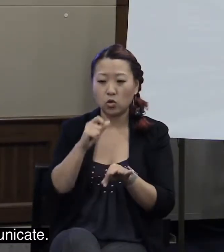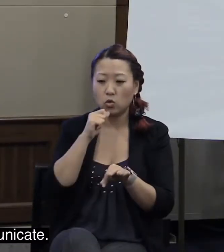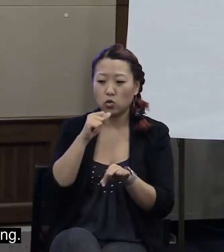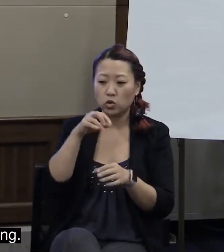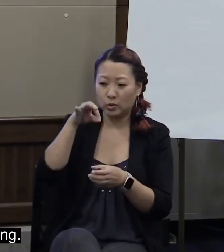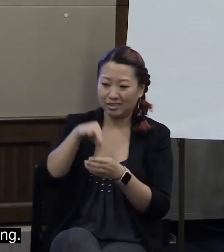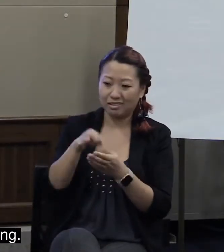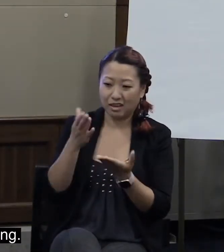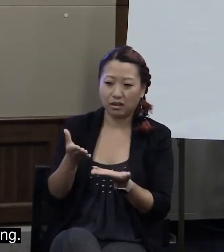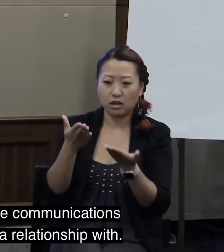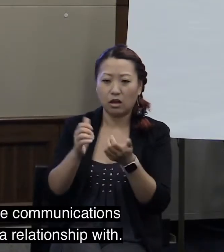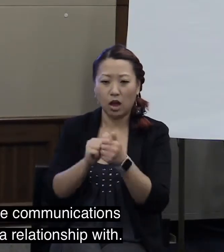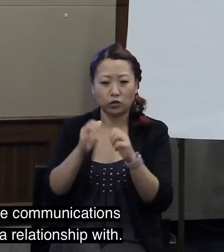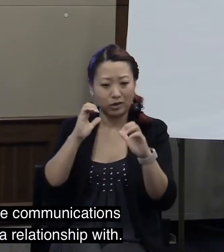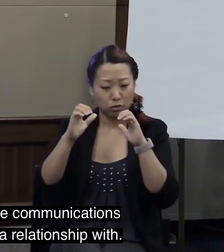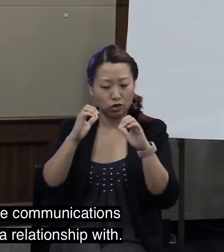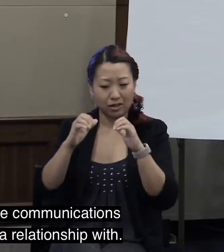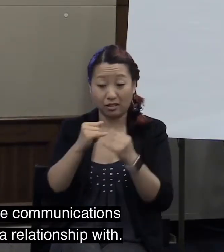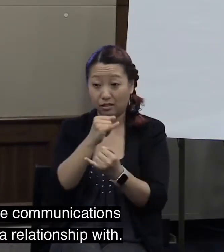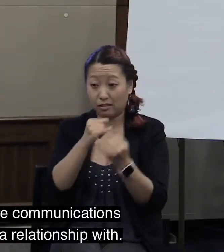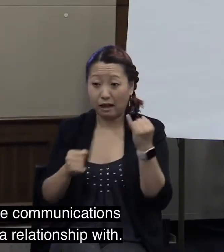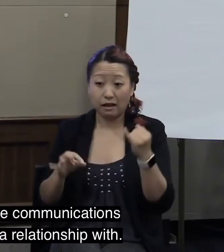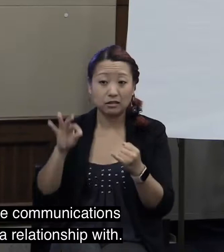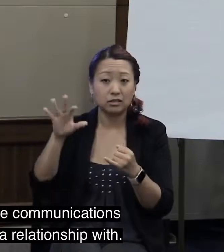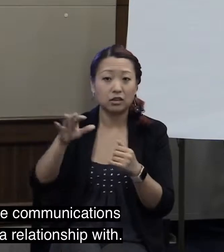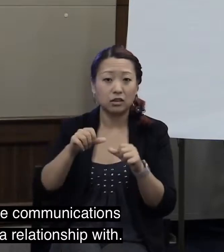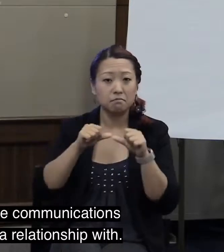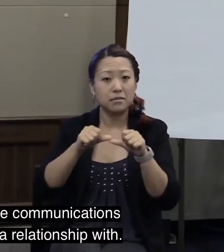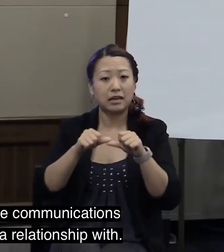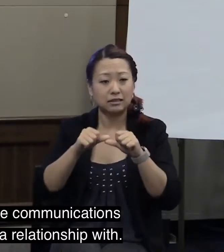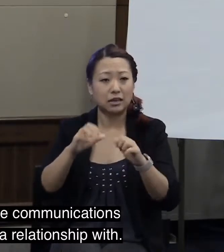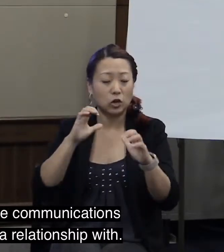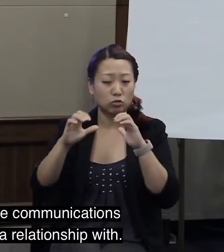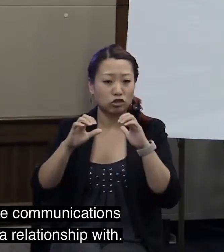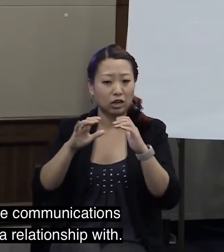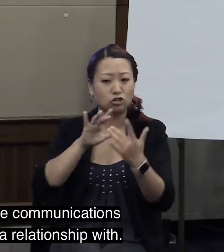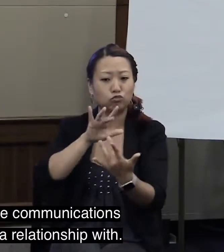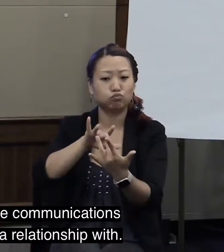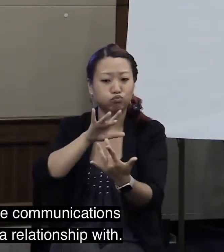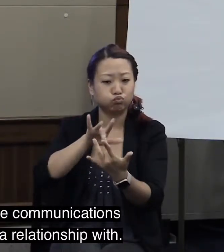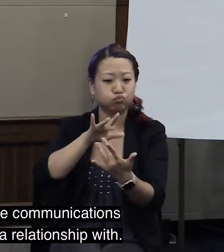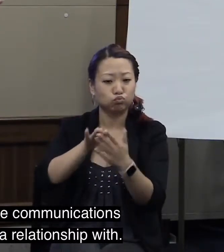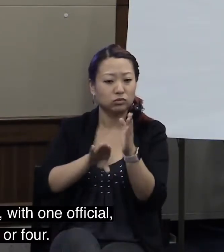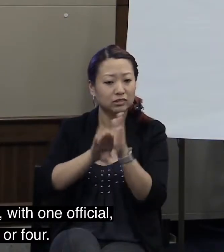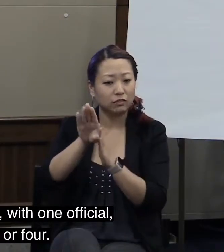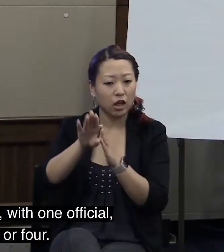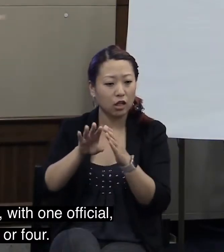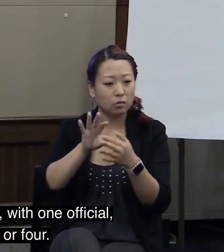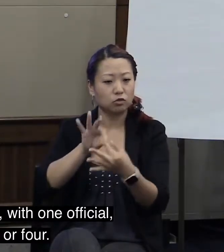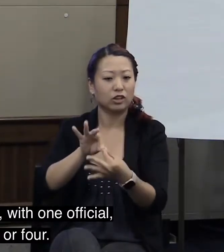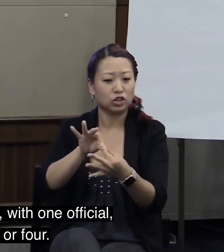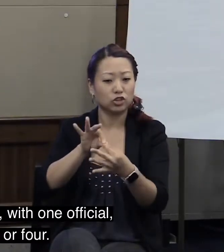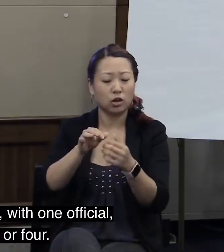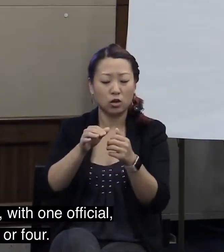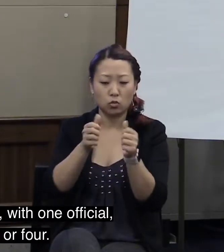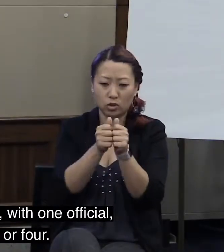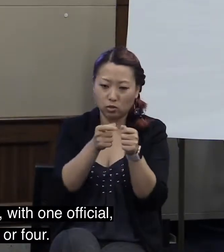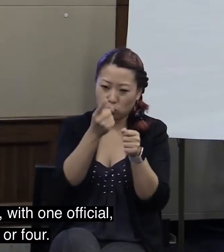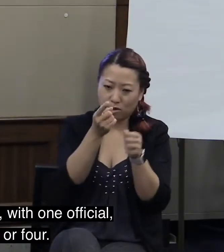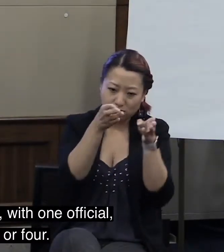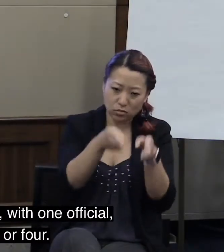communicate. One last thing, and that is just maintain the communications with whoever you develop a relationship with. You can do it with one person, with